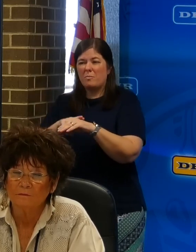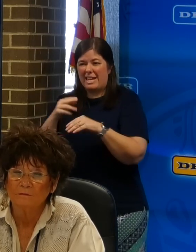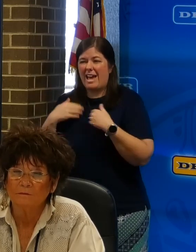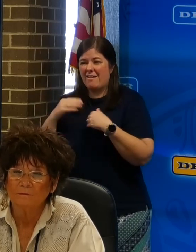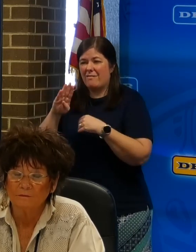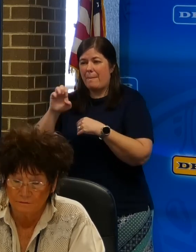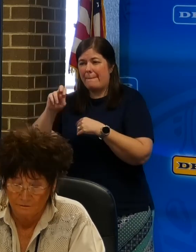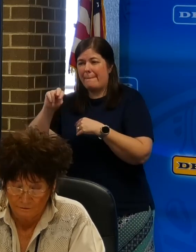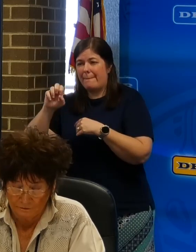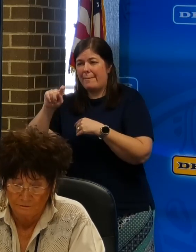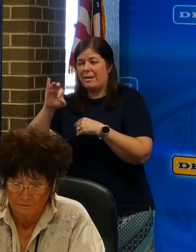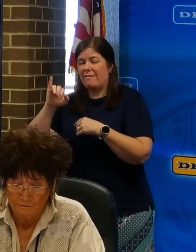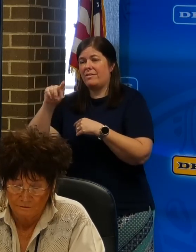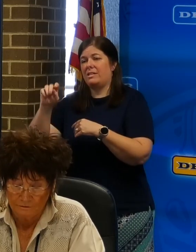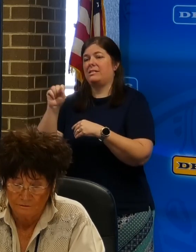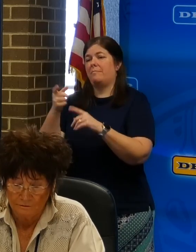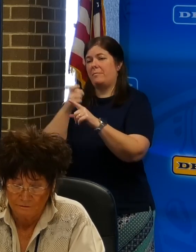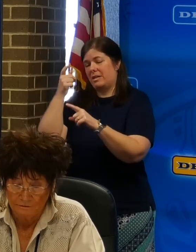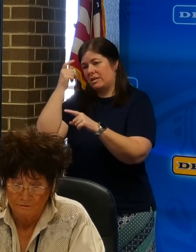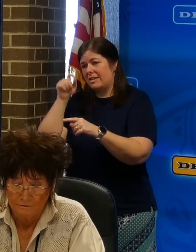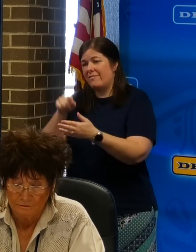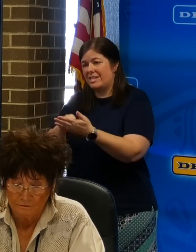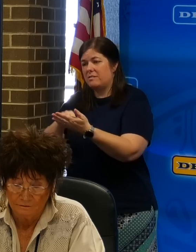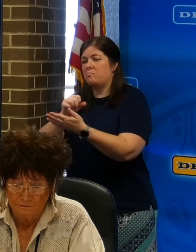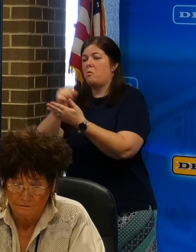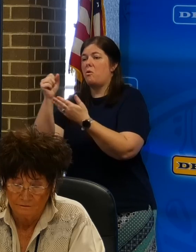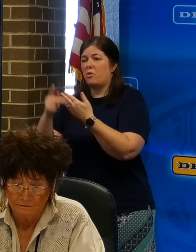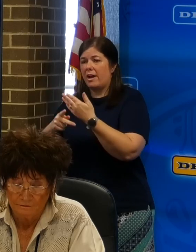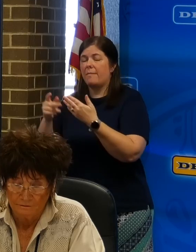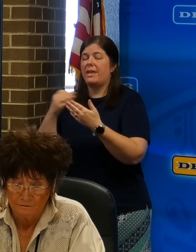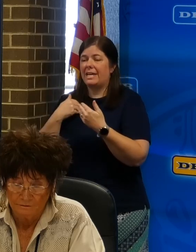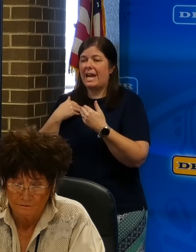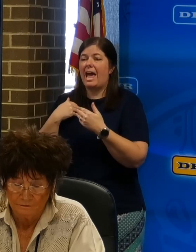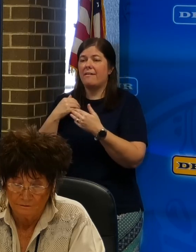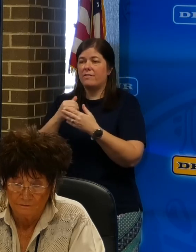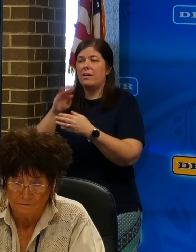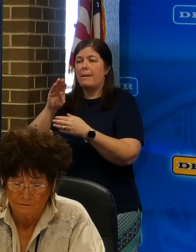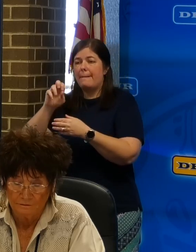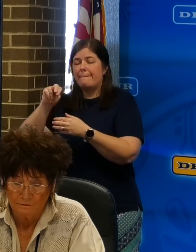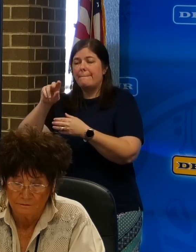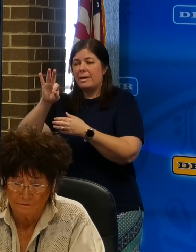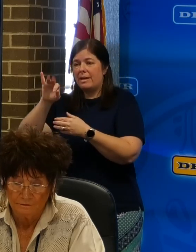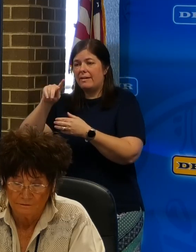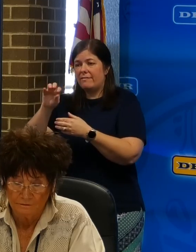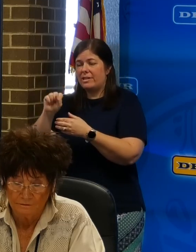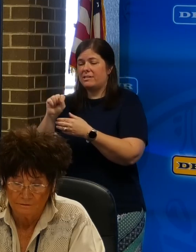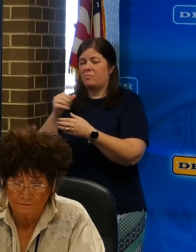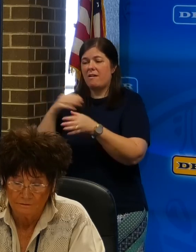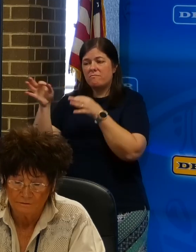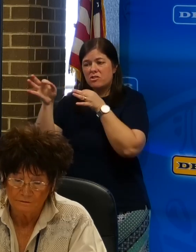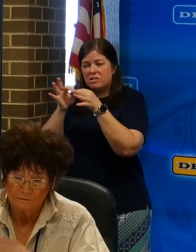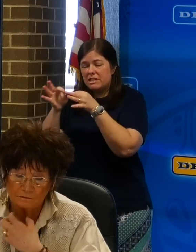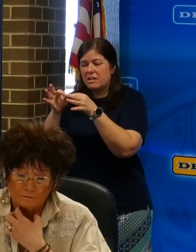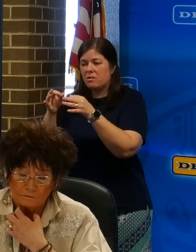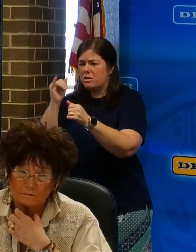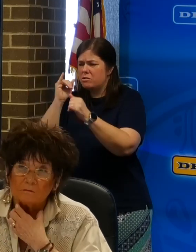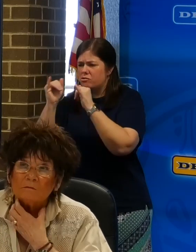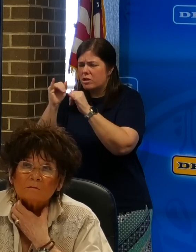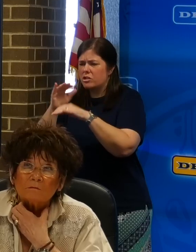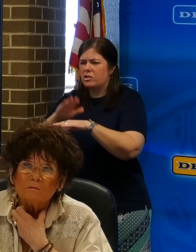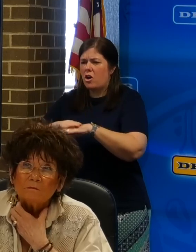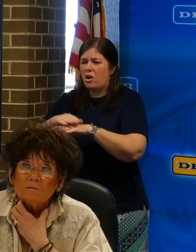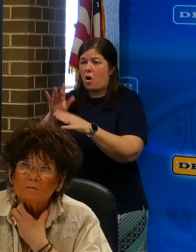benefits. This week, we released more information on how these groups can apply for those benefits. We have detailed instructions listed on our website,